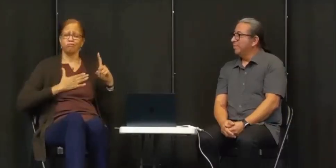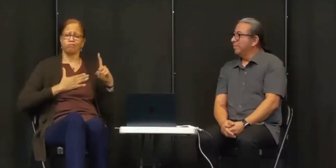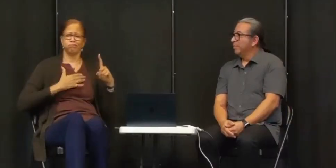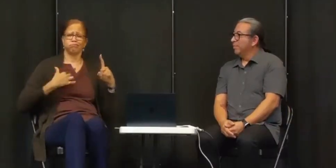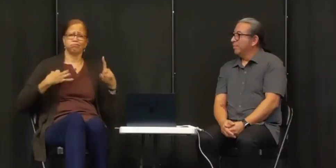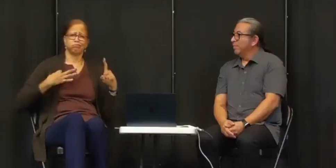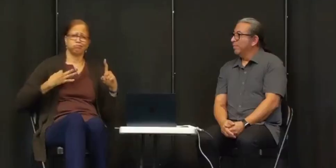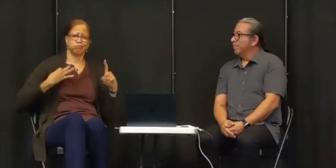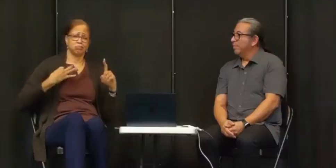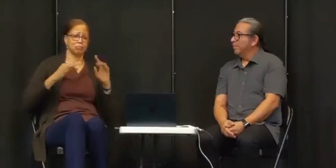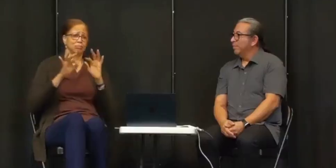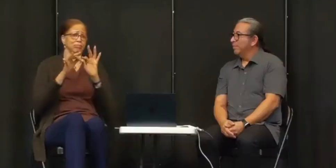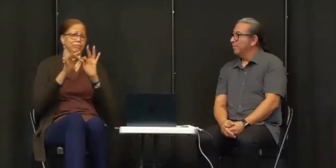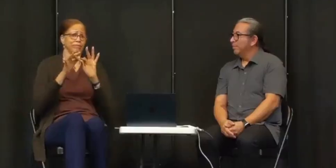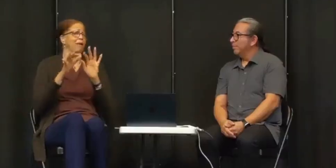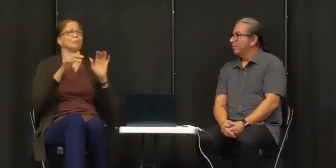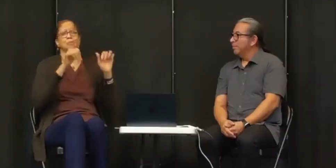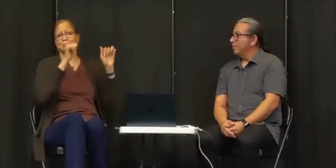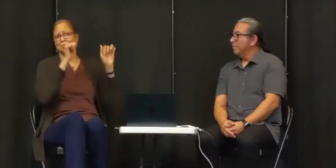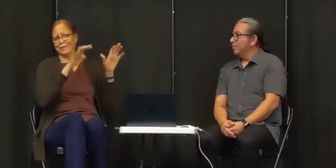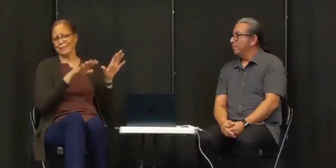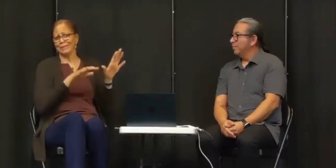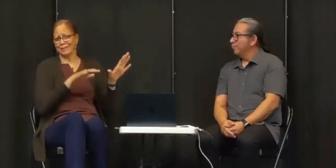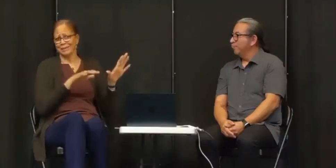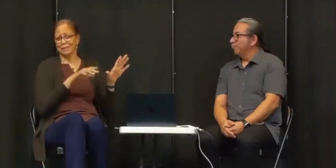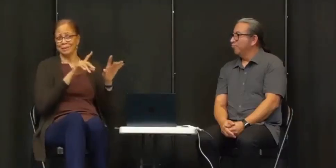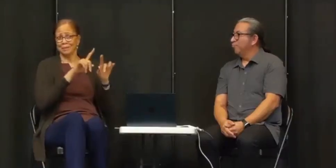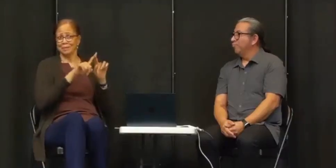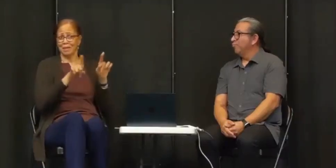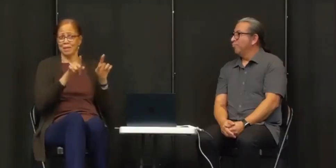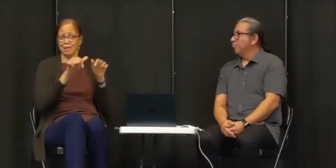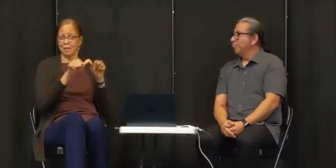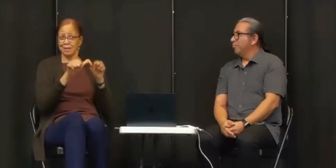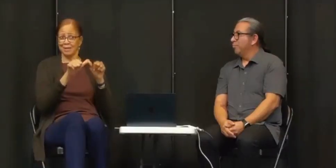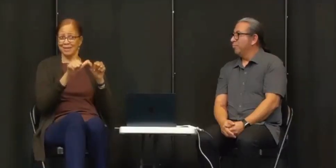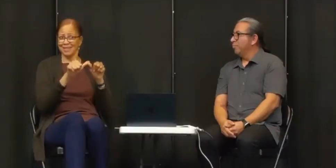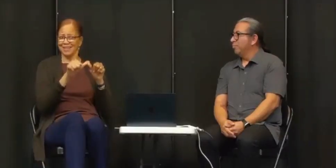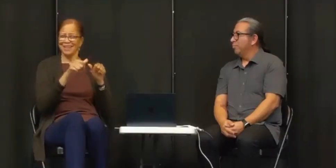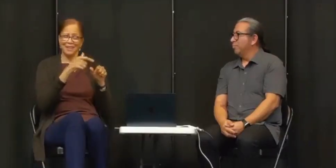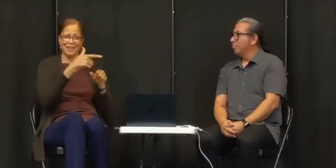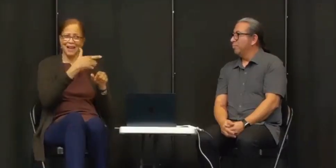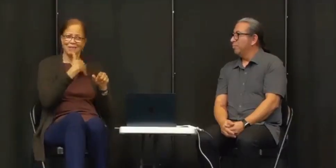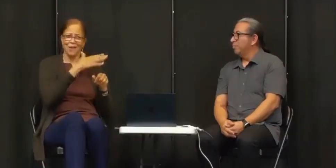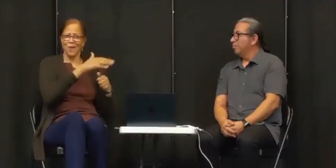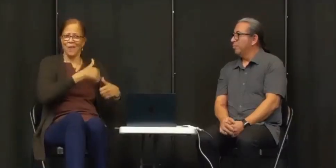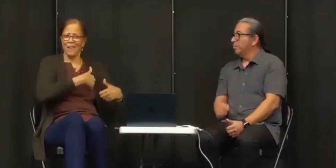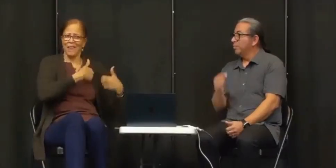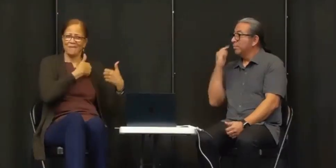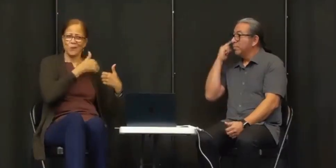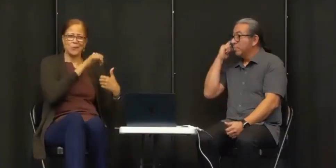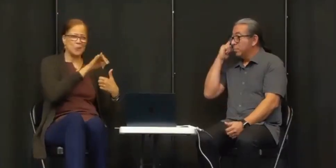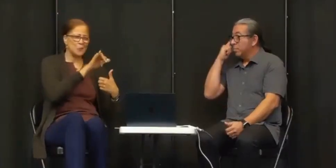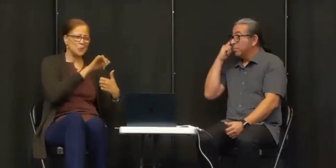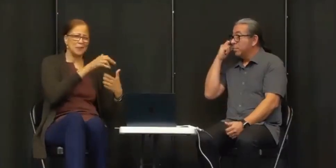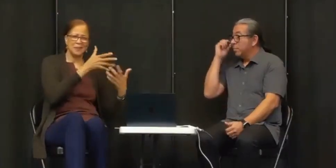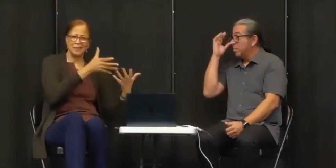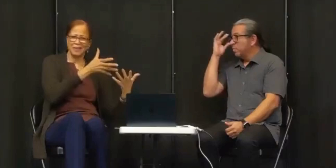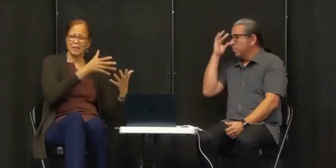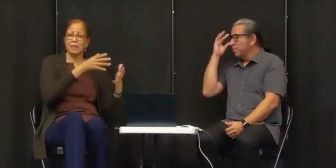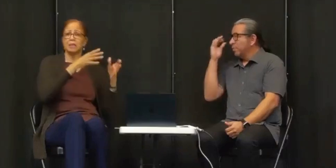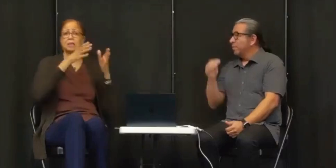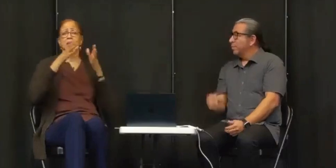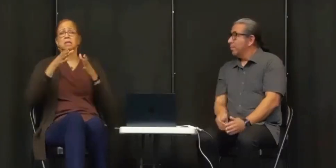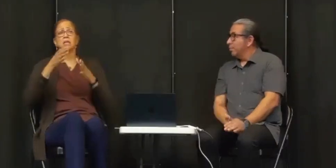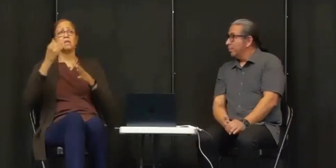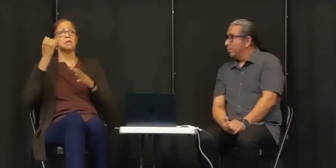have a friend who is, willing to come and interpret for you, and that's a real blessing, yes. But are they going to be able to do it every time?